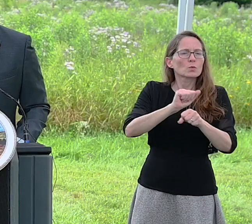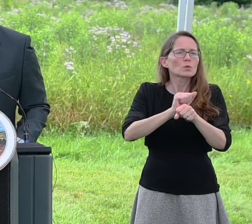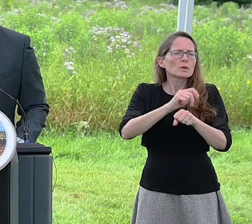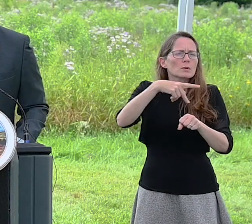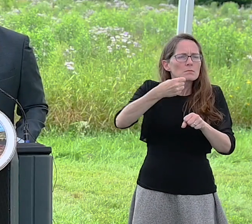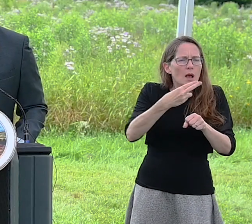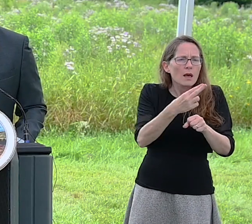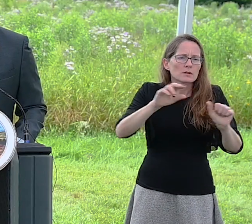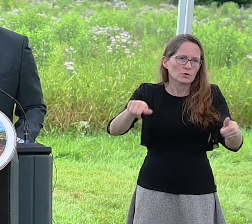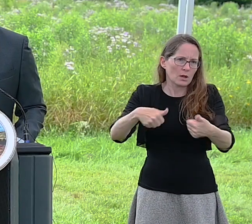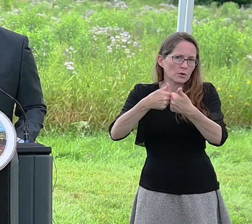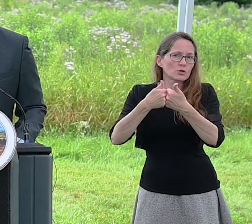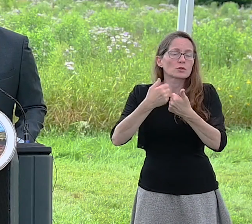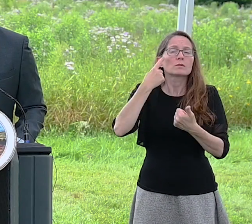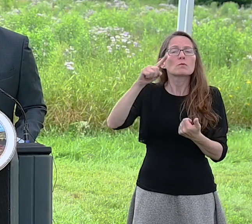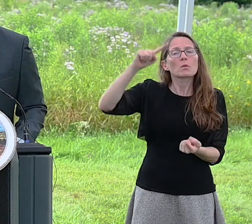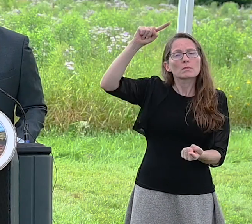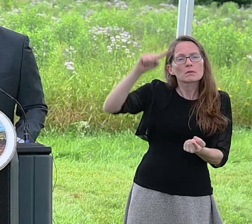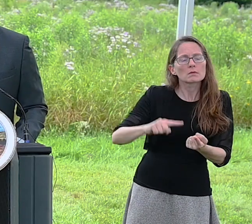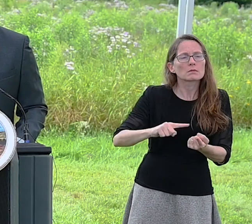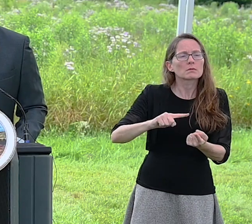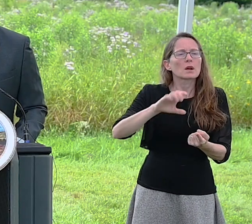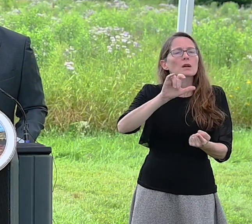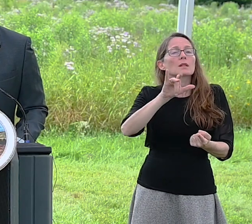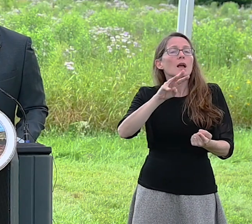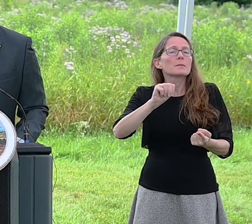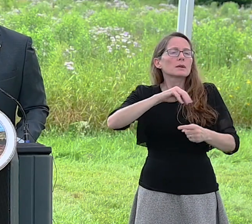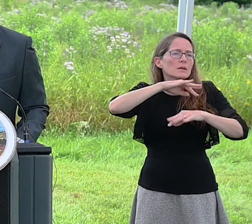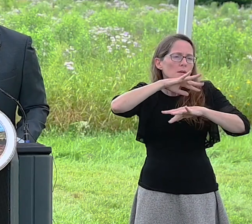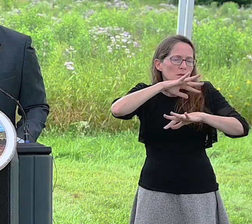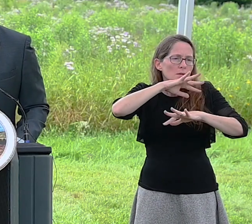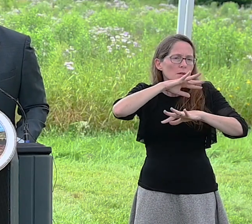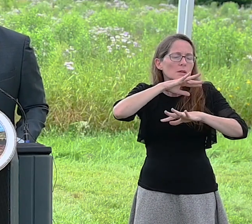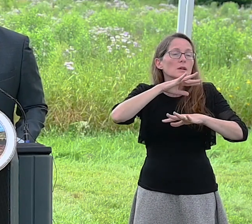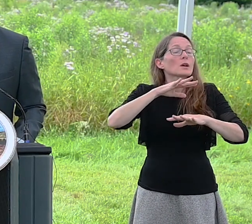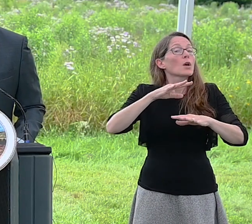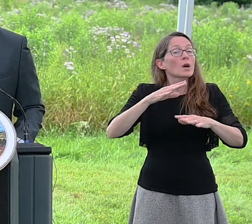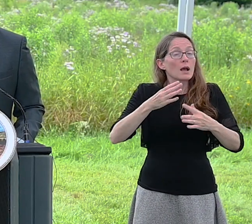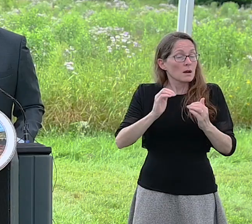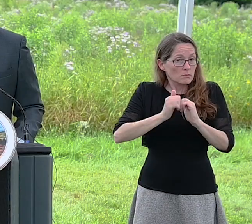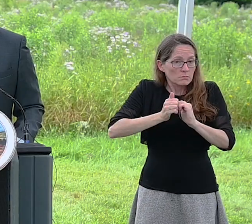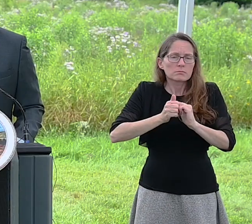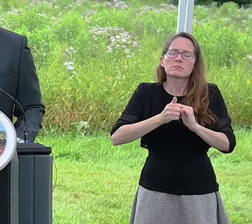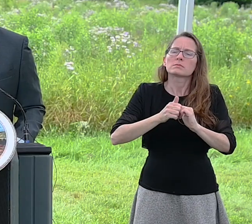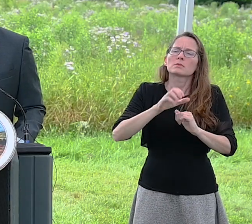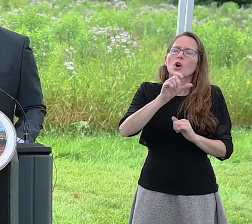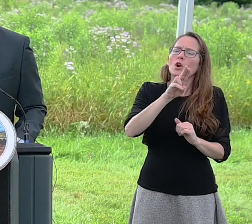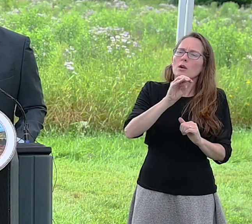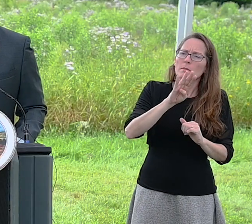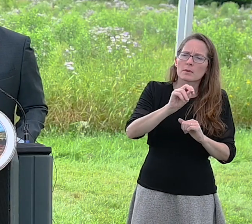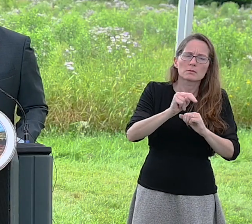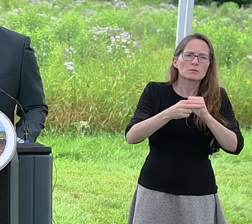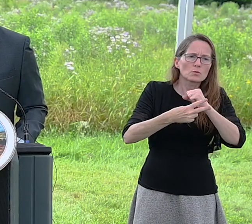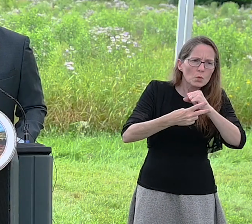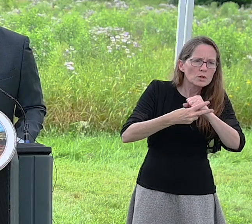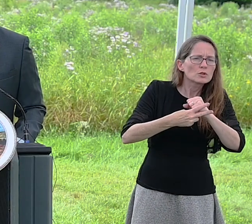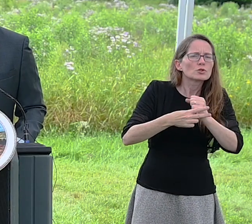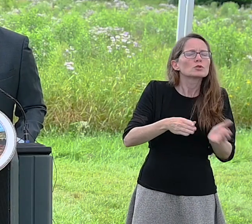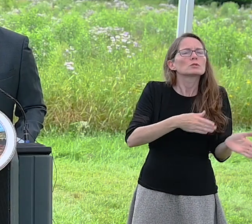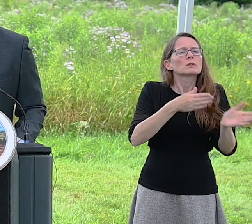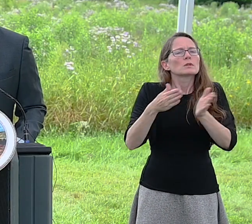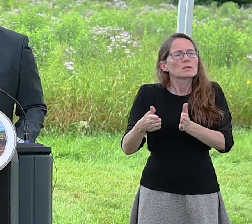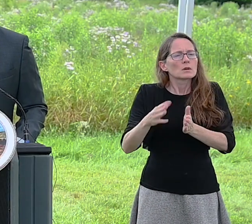solutions to help reduce climate pollution through carbon storage in healthy soils, forests, meadows, and